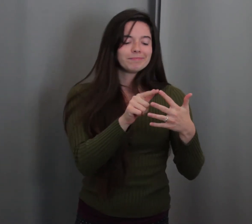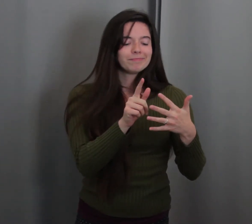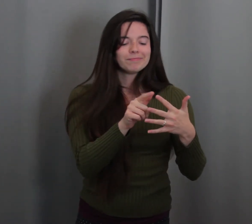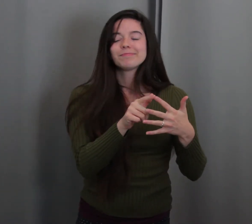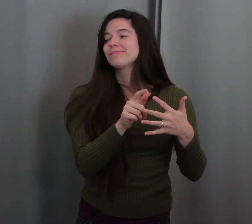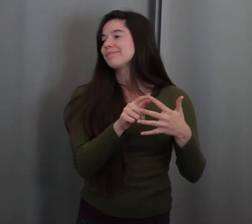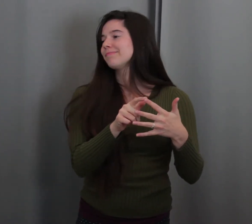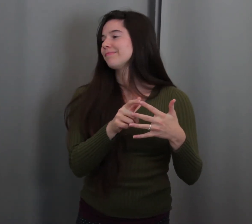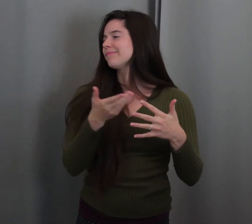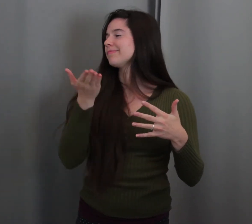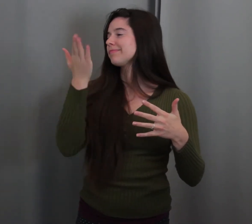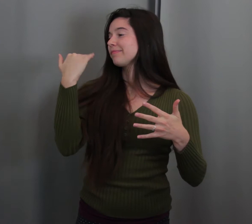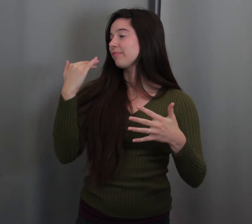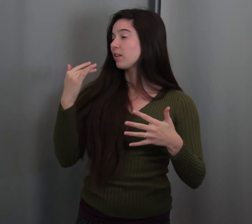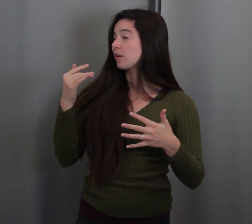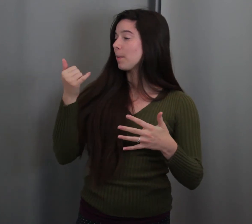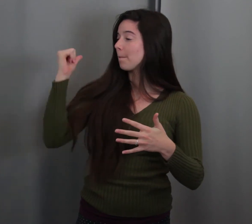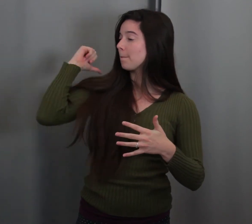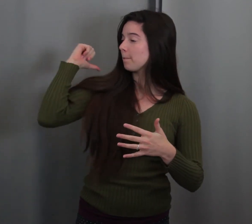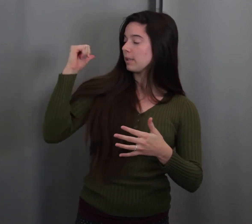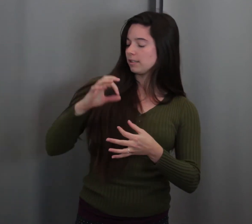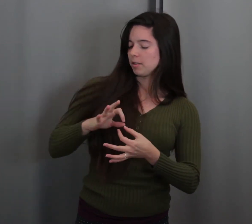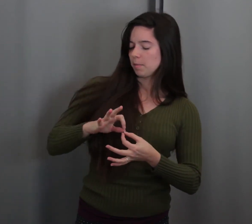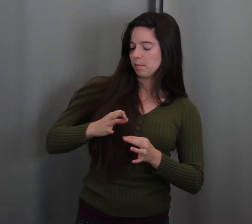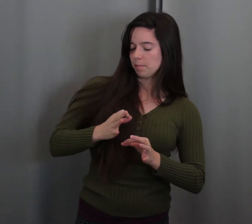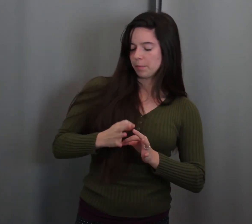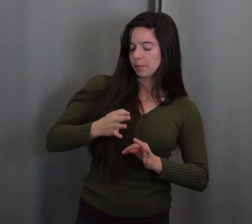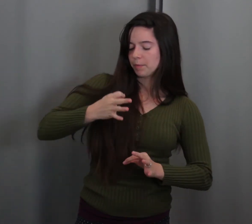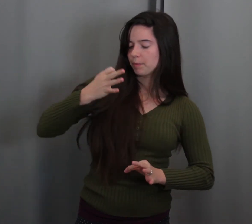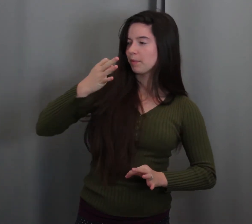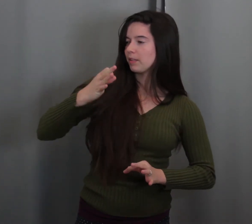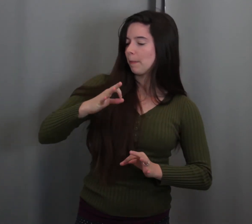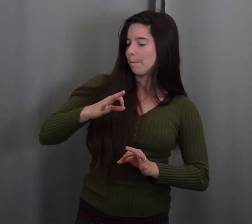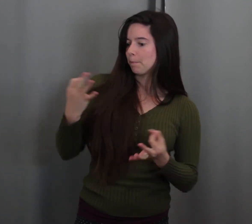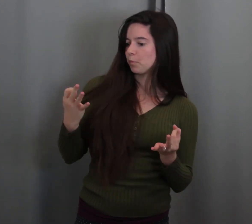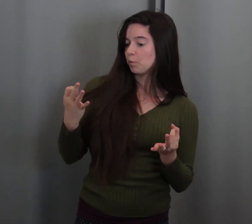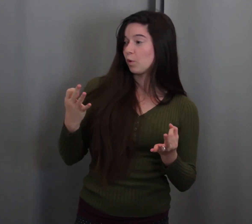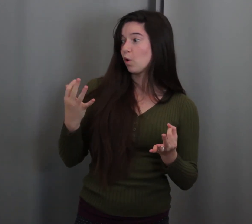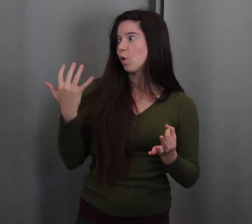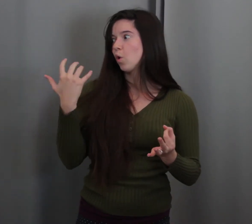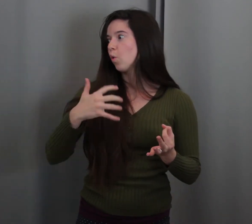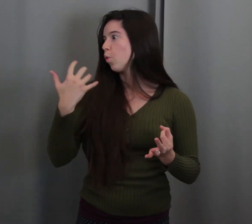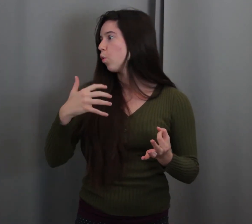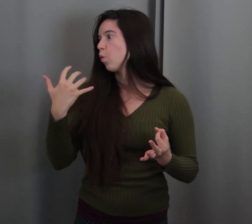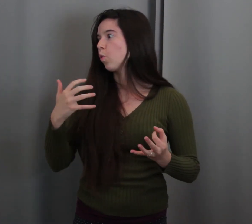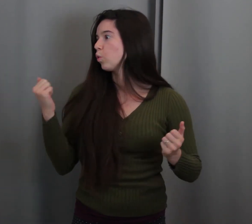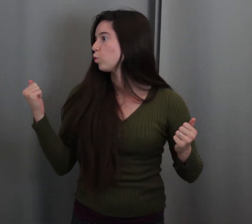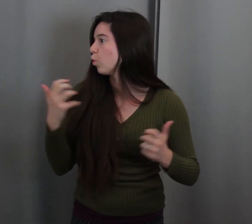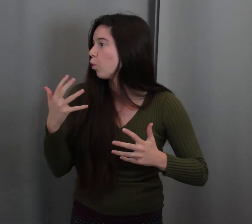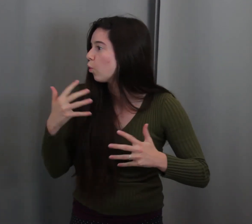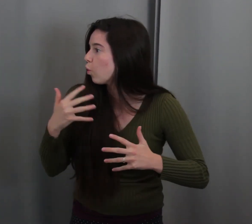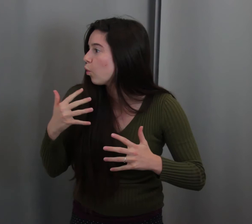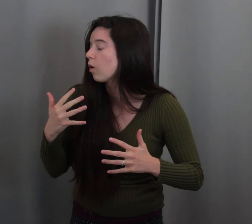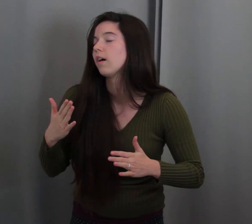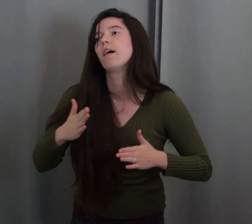He was grateful that no pain accompanied his disease, which was apparently